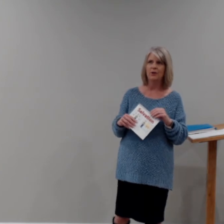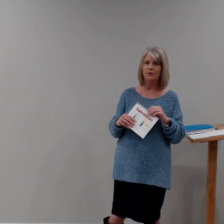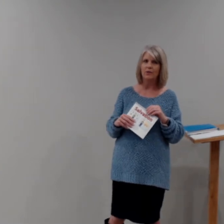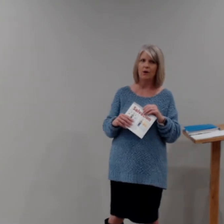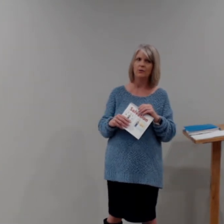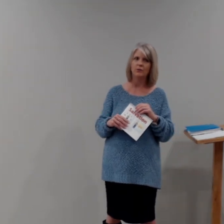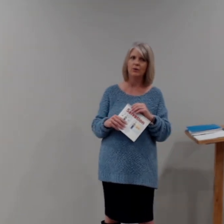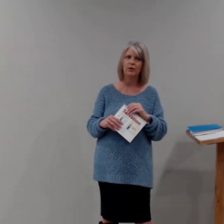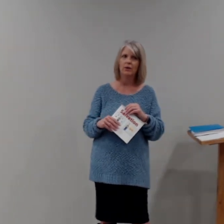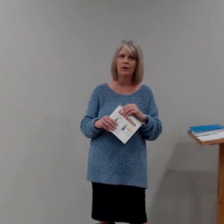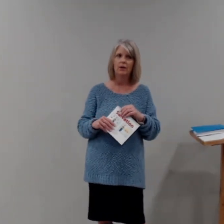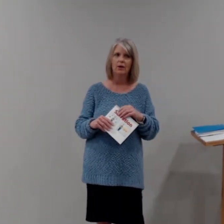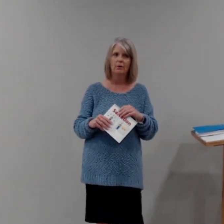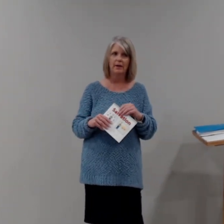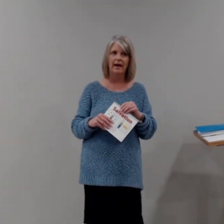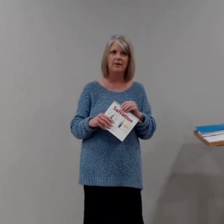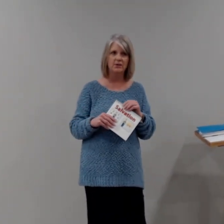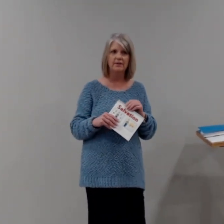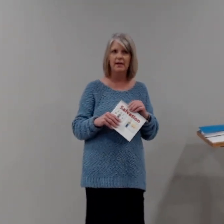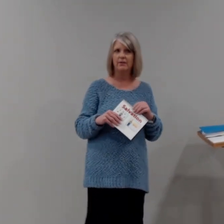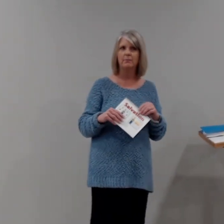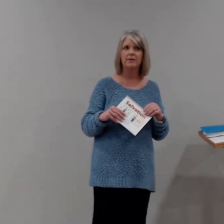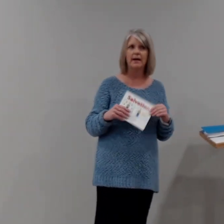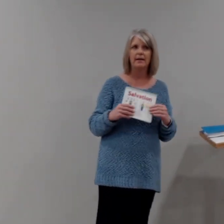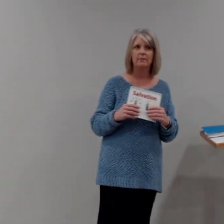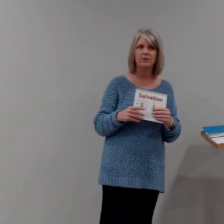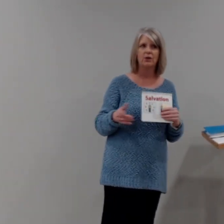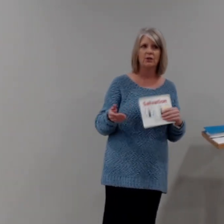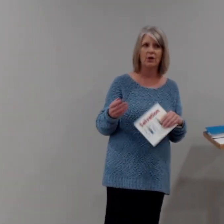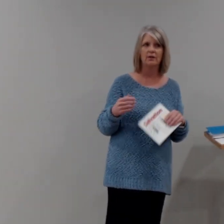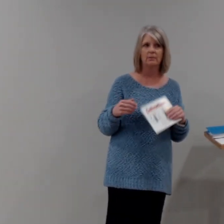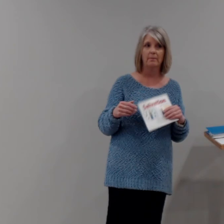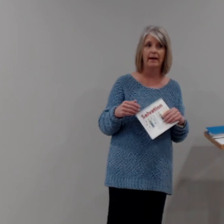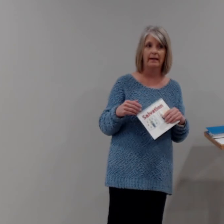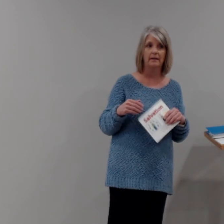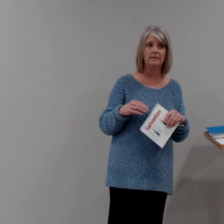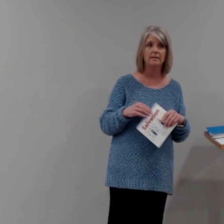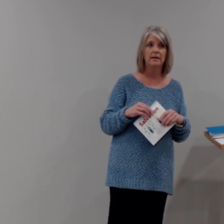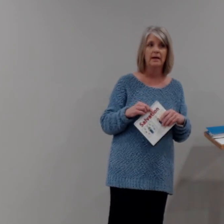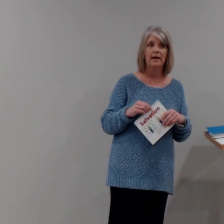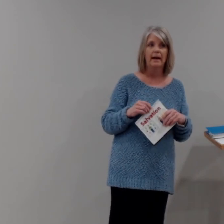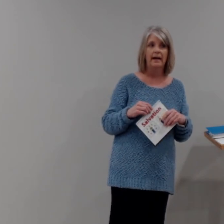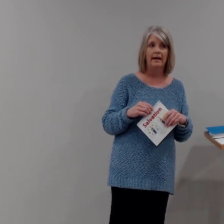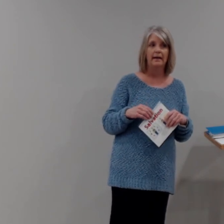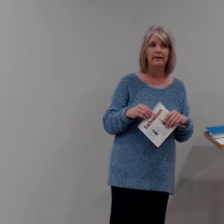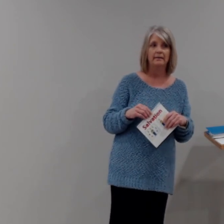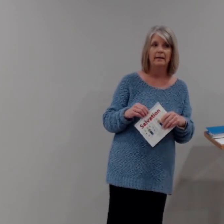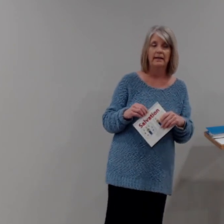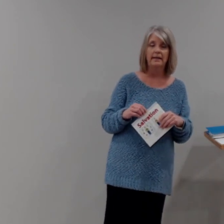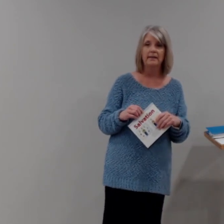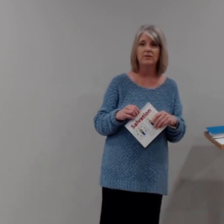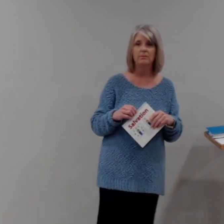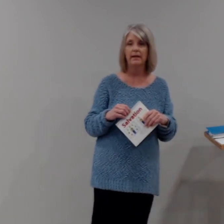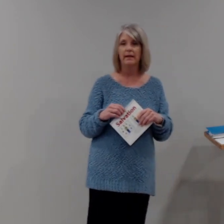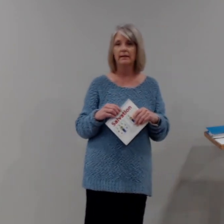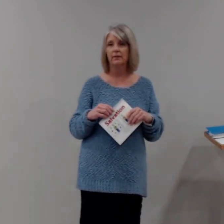the altar, but I just knelt down beside him and started talking with my hands, and he gives me a